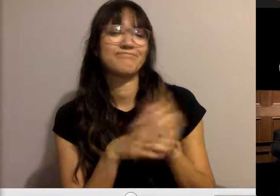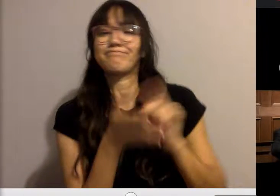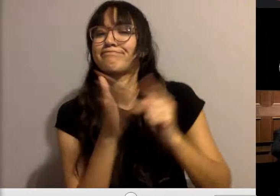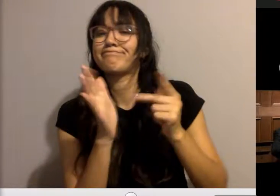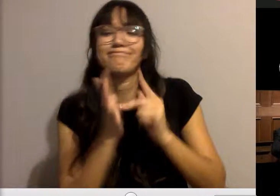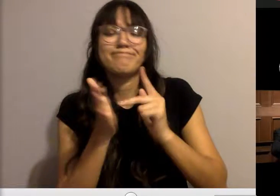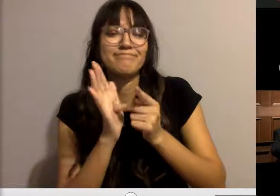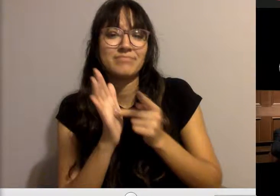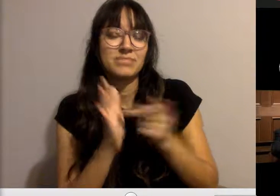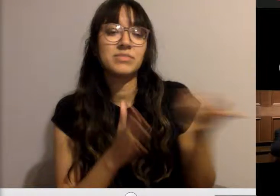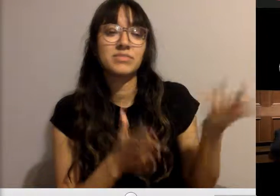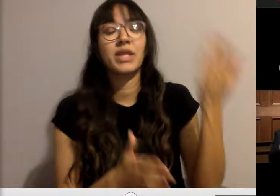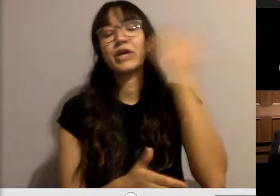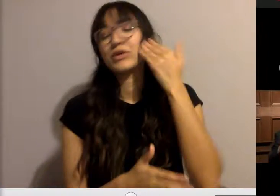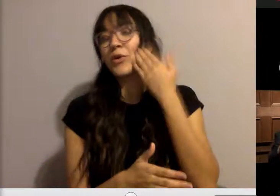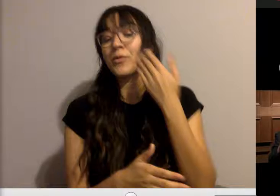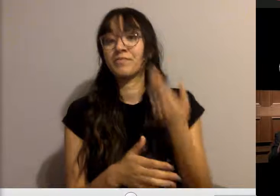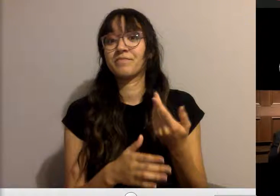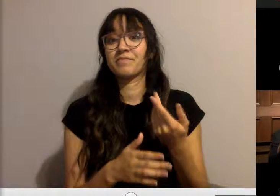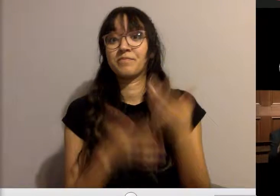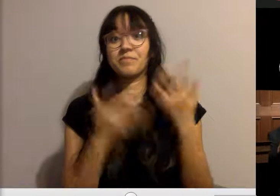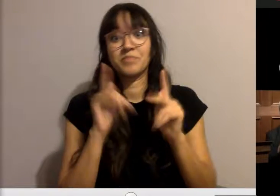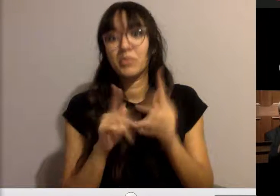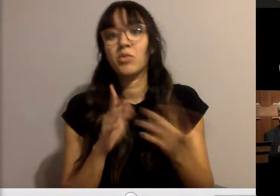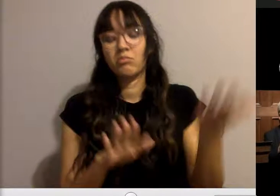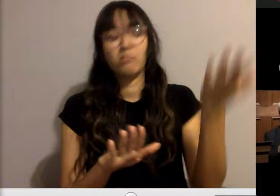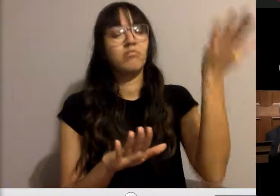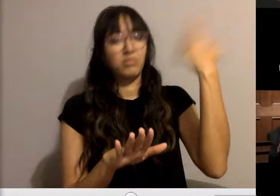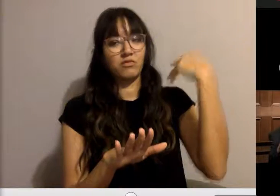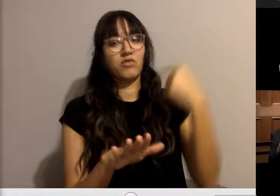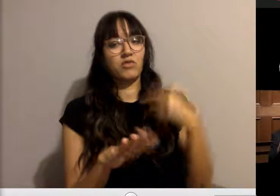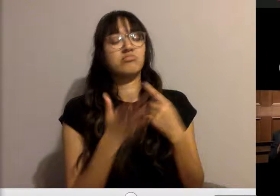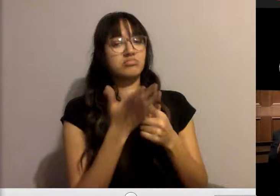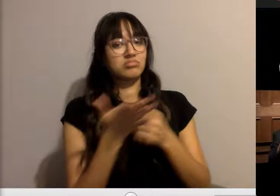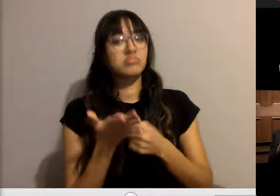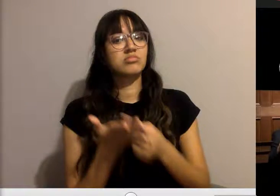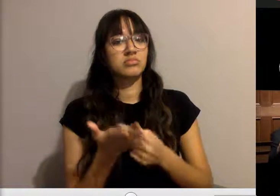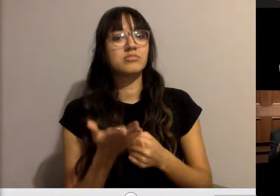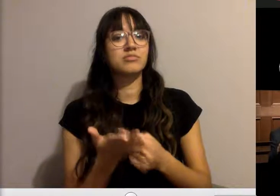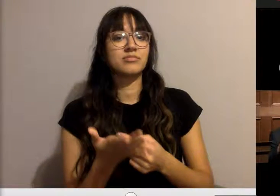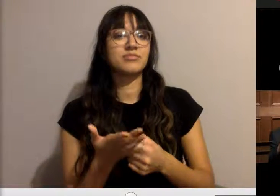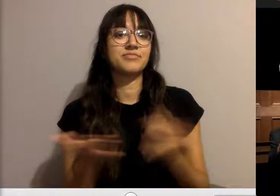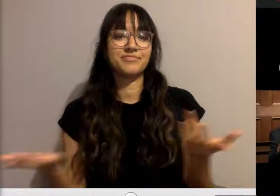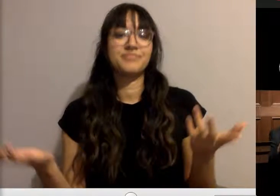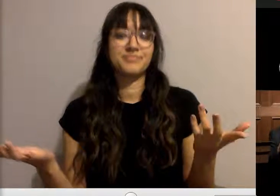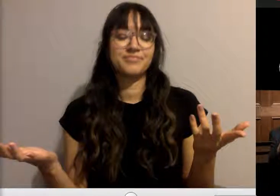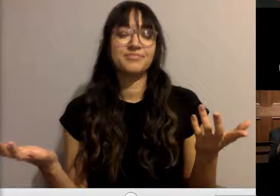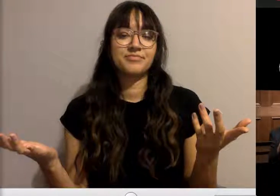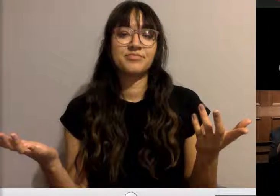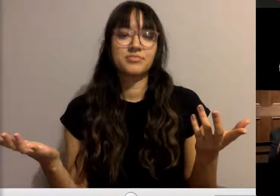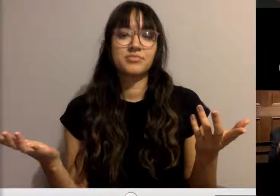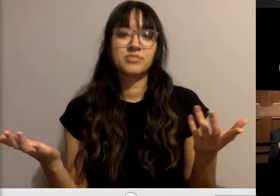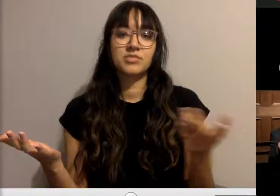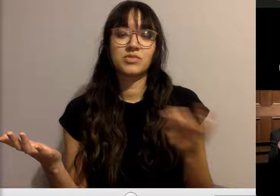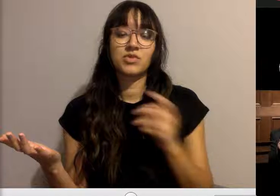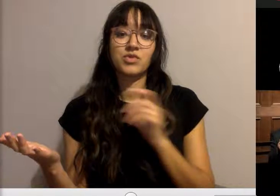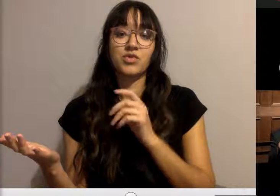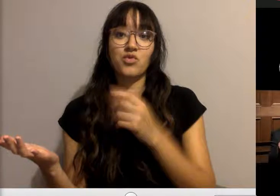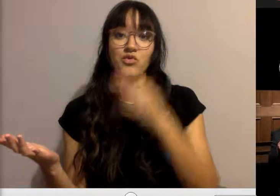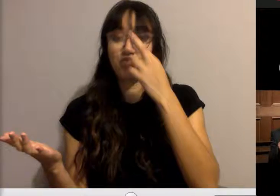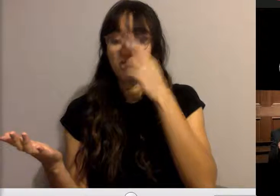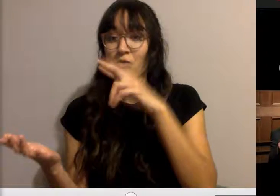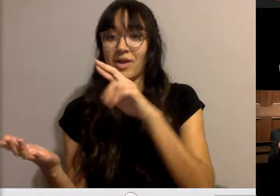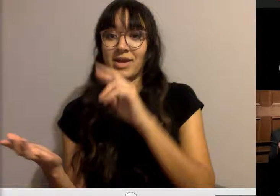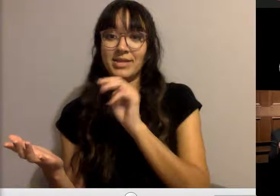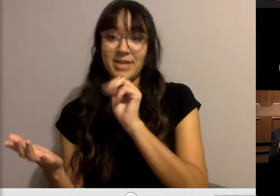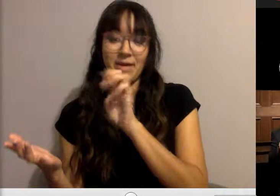not the first one talking about collapse, right? That's probably Edward Gibbon with the rise and fall of the Roman Empire. And then Joseph Tainter,